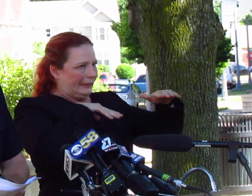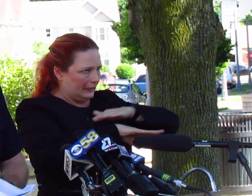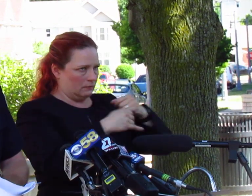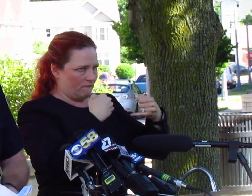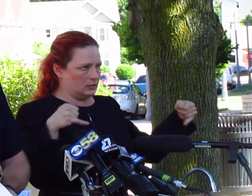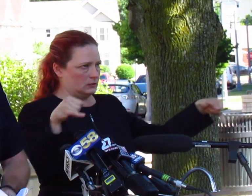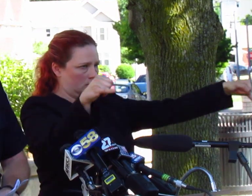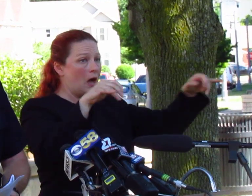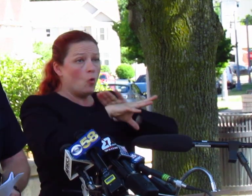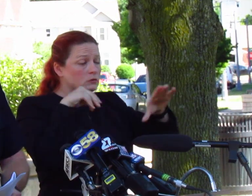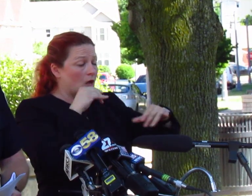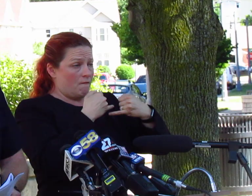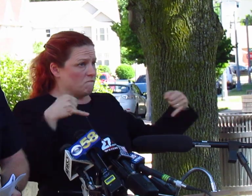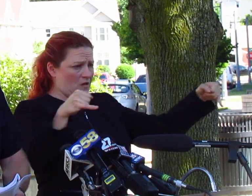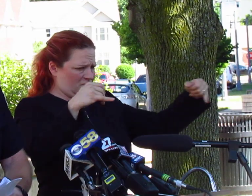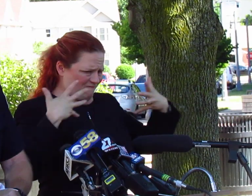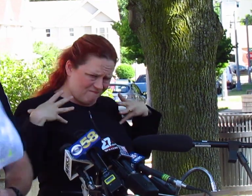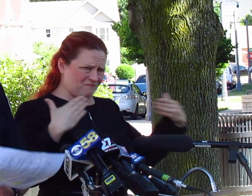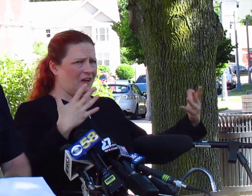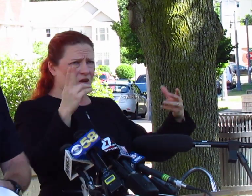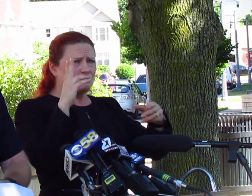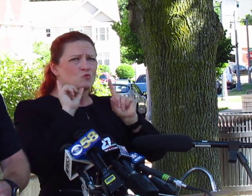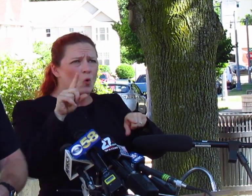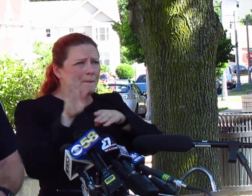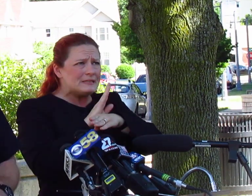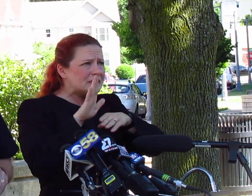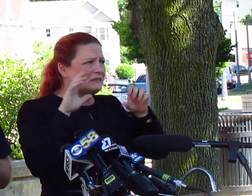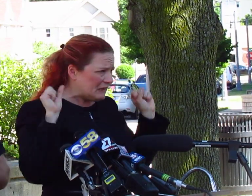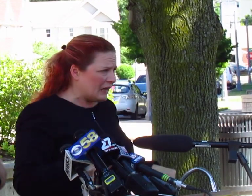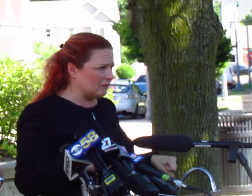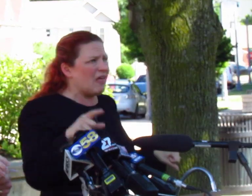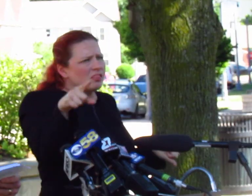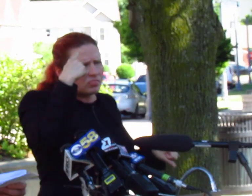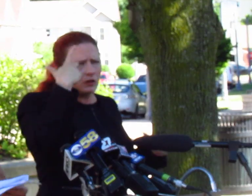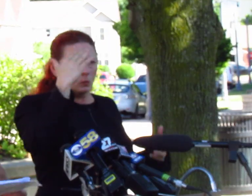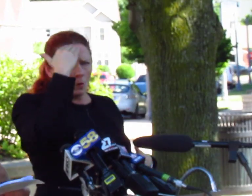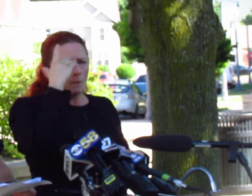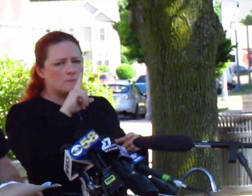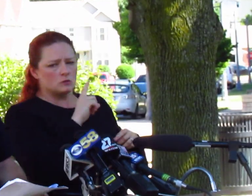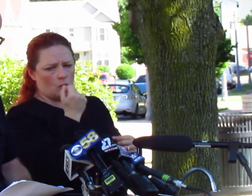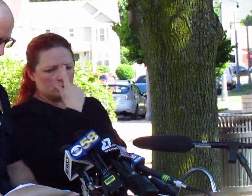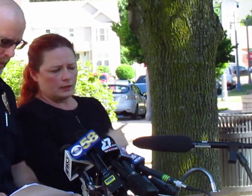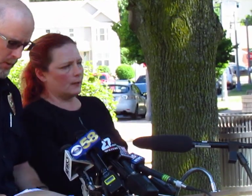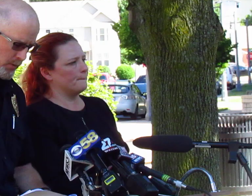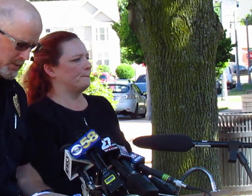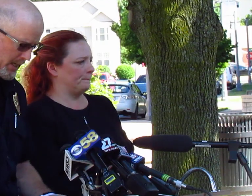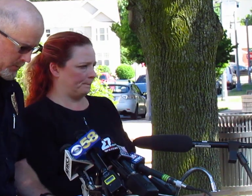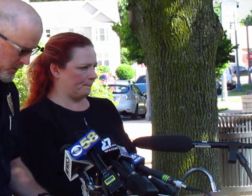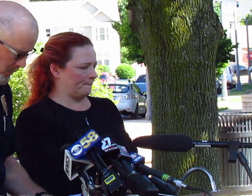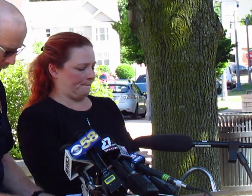perimeter. I just want to reiterate that. I think that's known, but I want to make sure everyone understands it. All right, let's talk about the